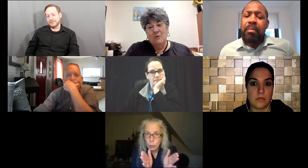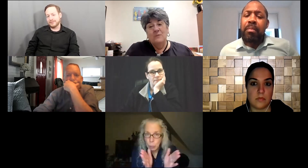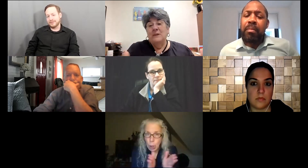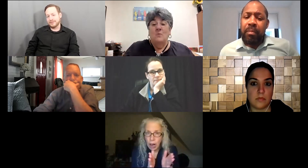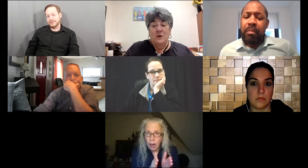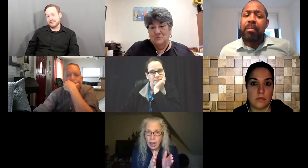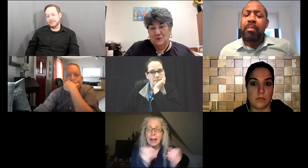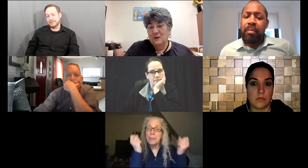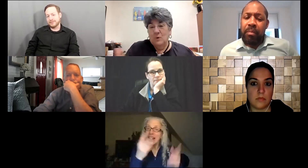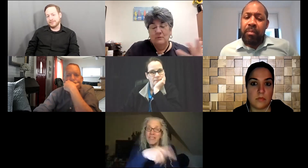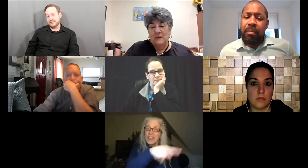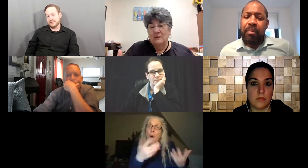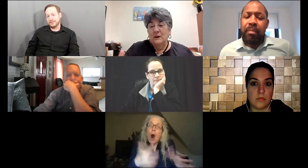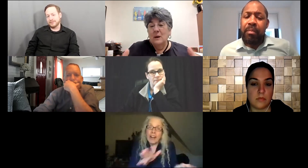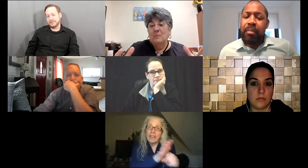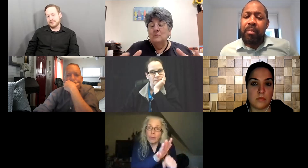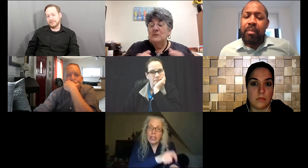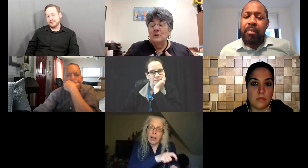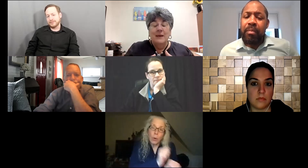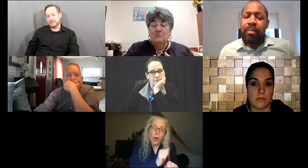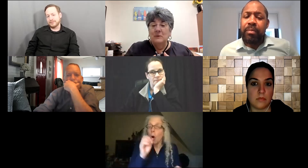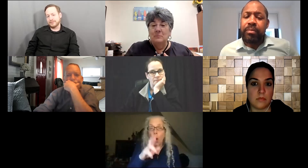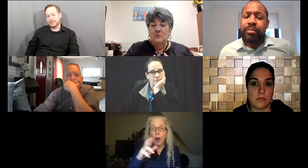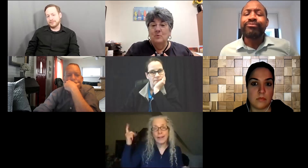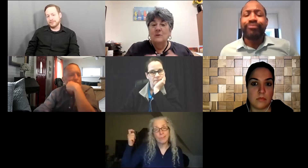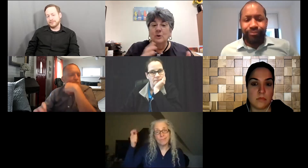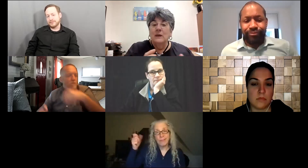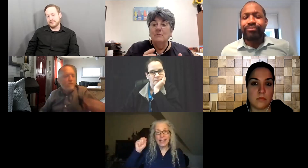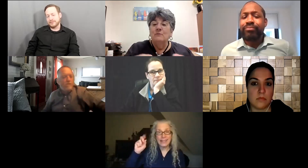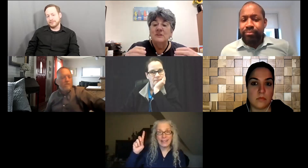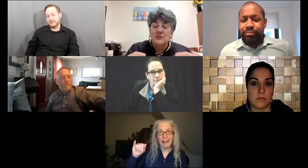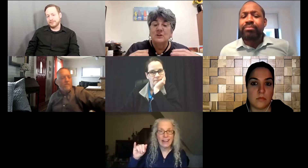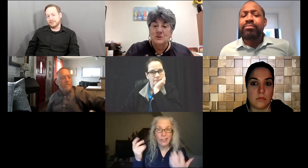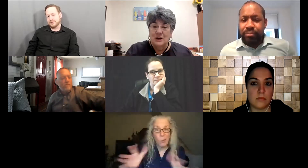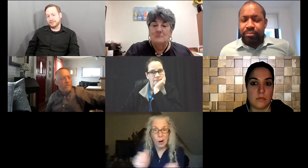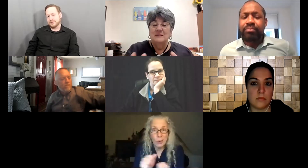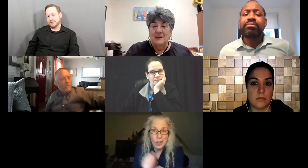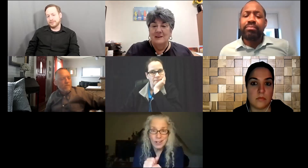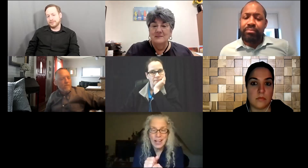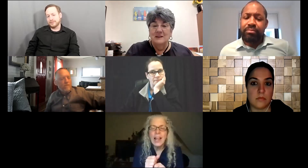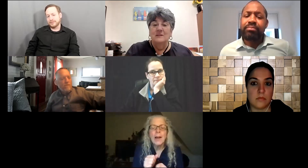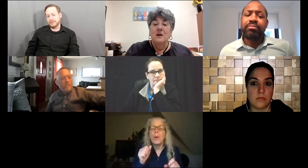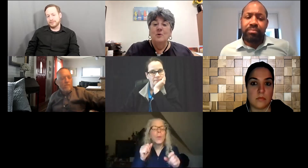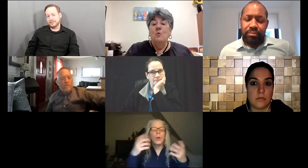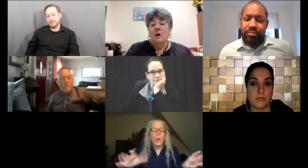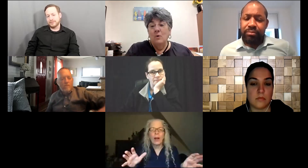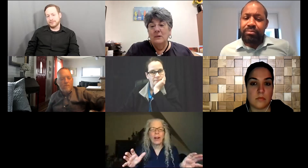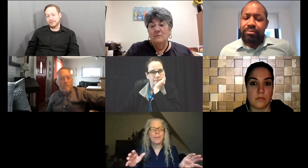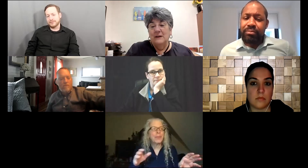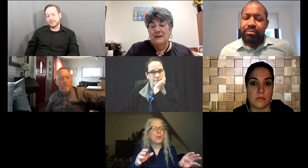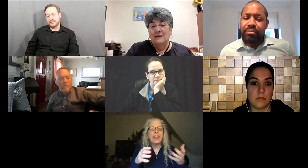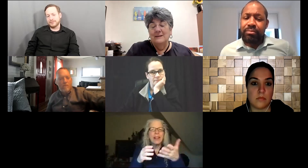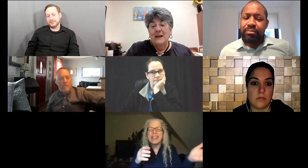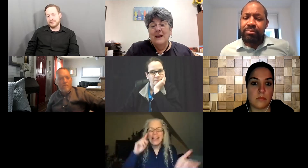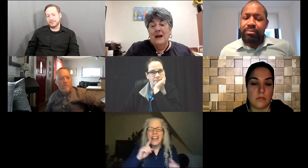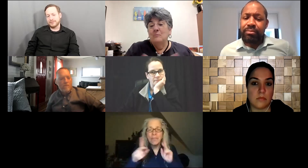working or they don't want to work, one or the other, but we don't have people who are looking for teaching jobs in ASL who are